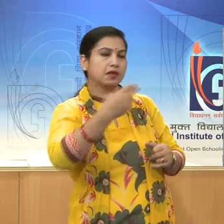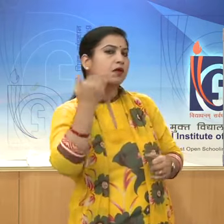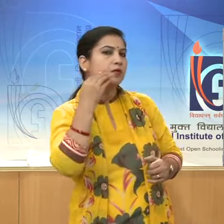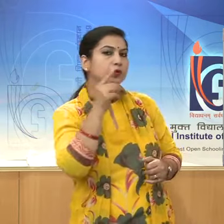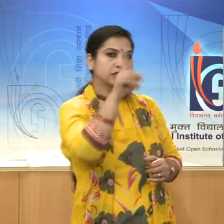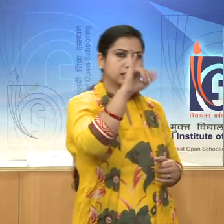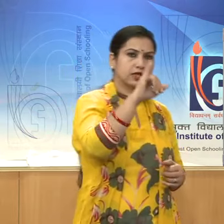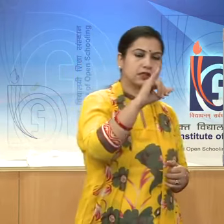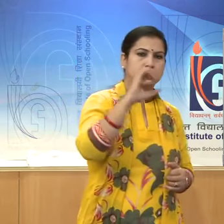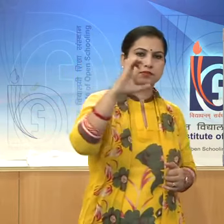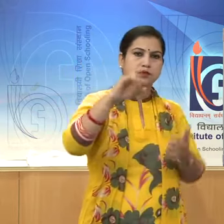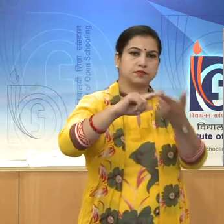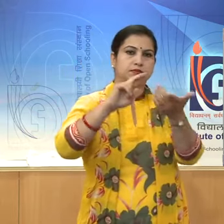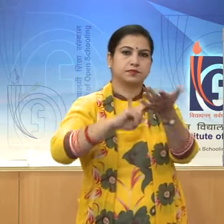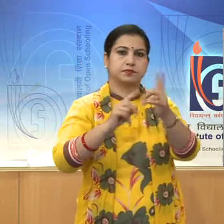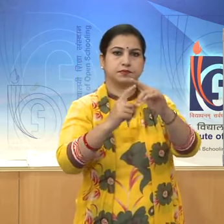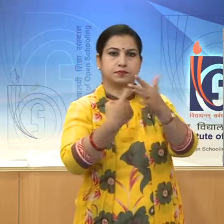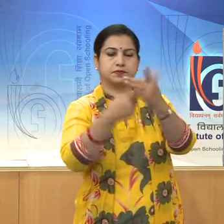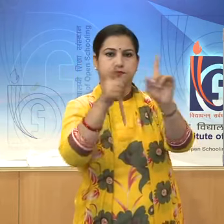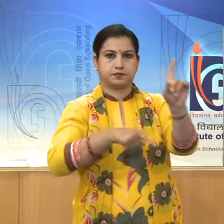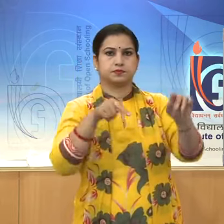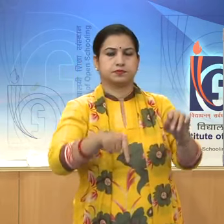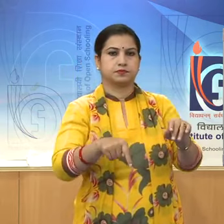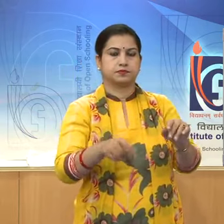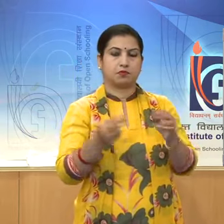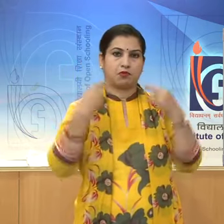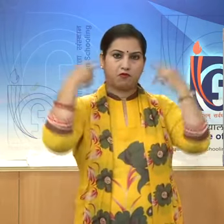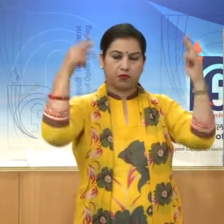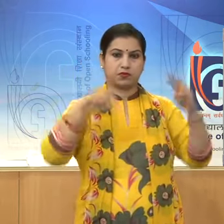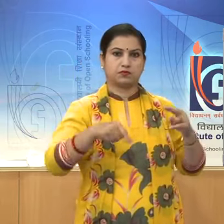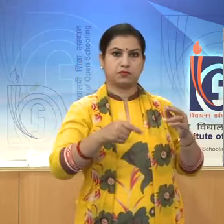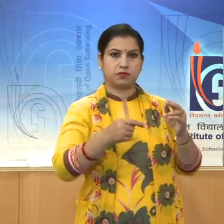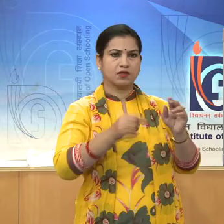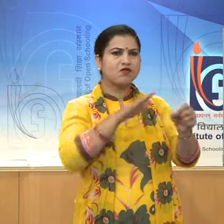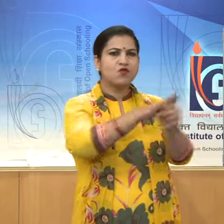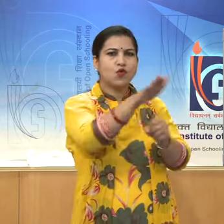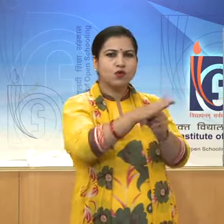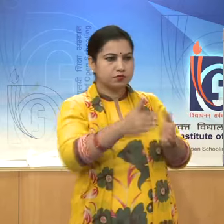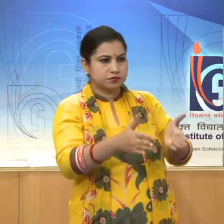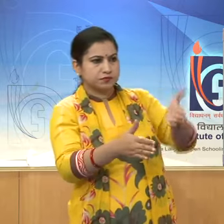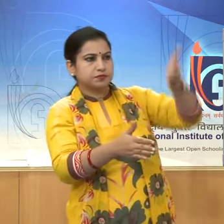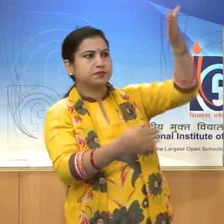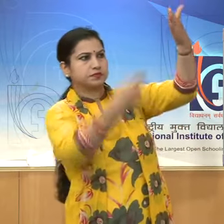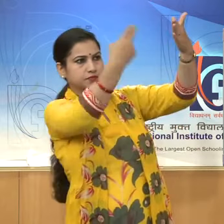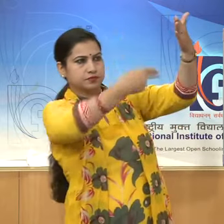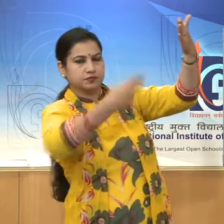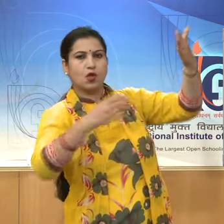in 16th century on poplar wood in